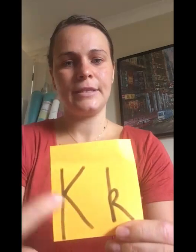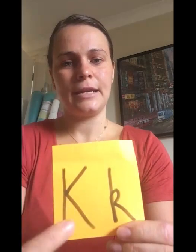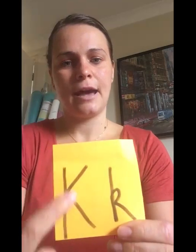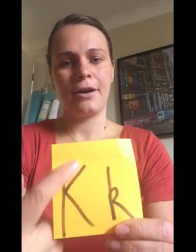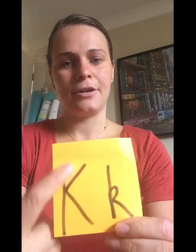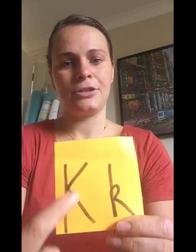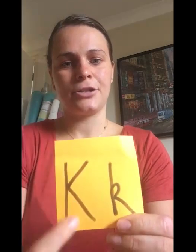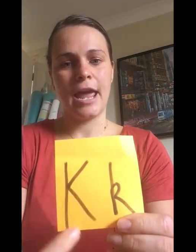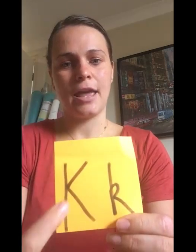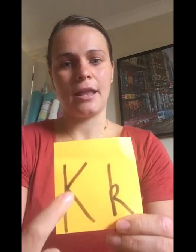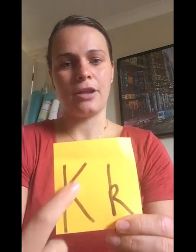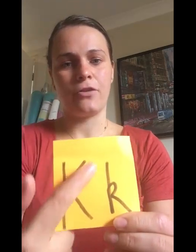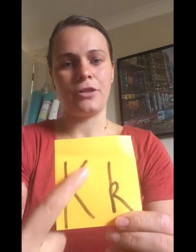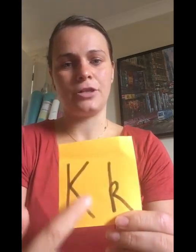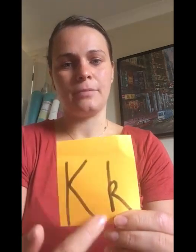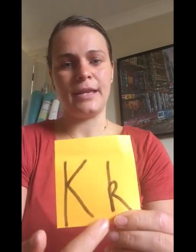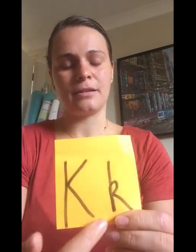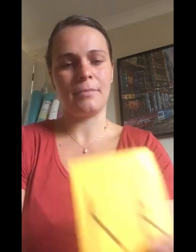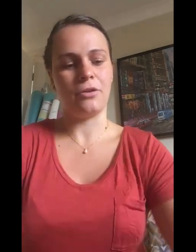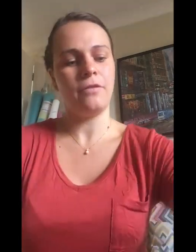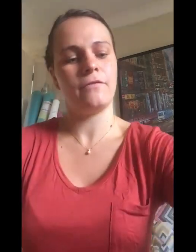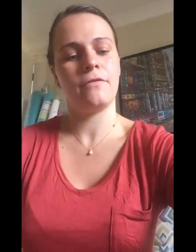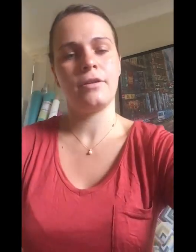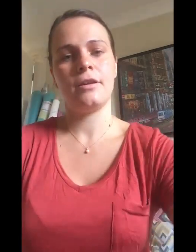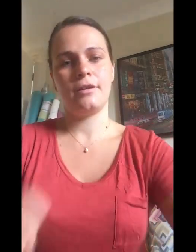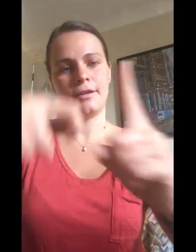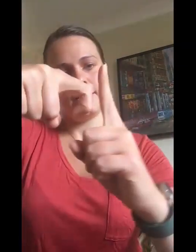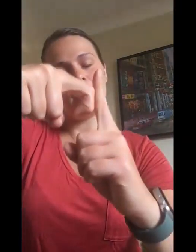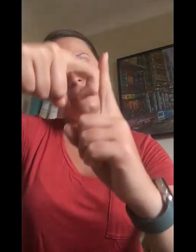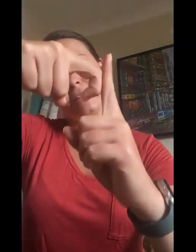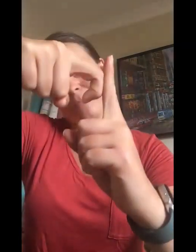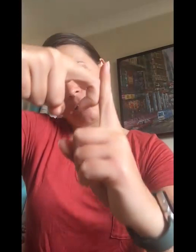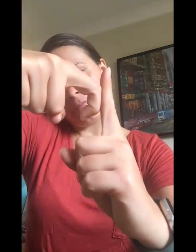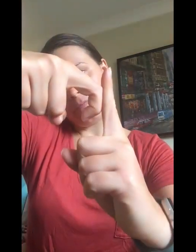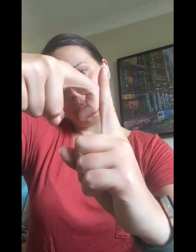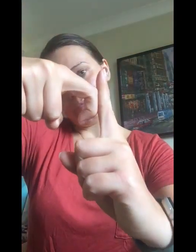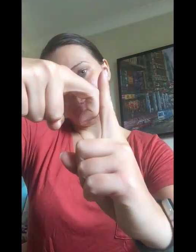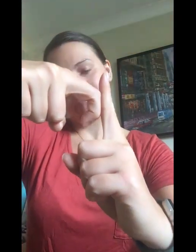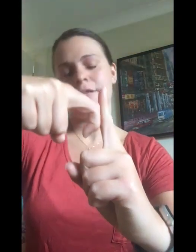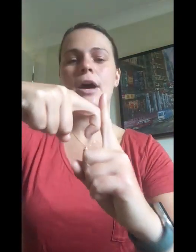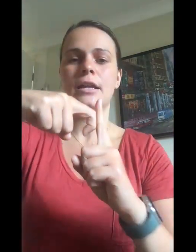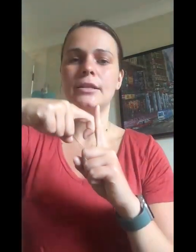see how it goes straight and then you've got the two bits coming off. It's very similar. Quite nice to